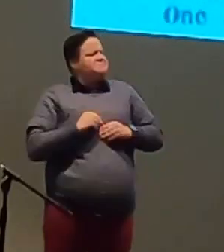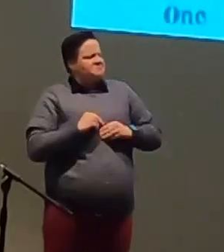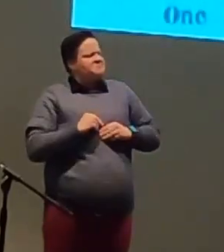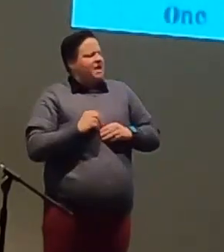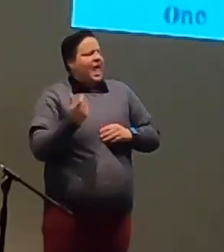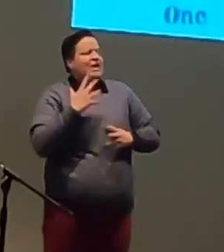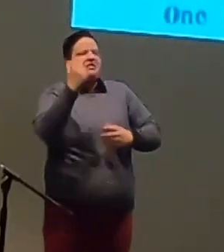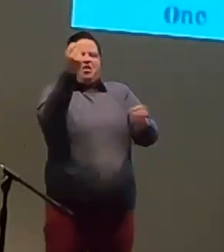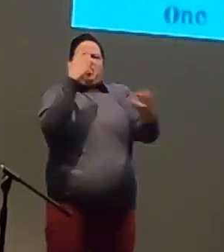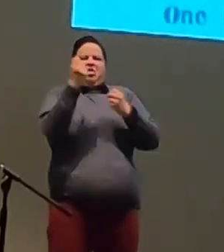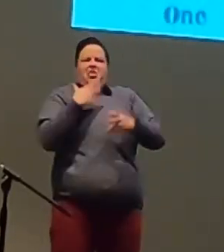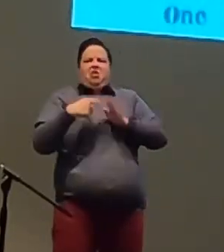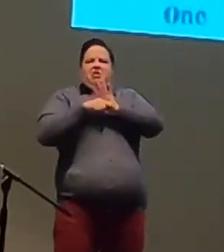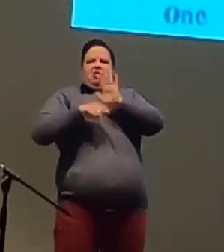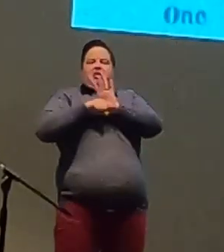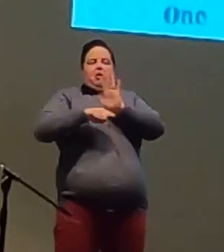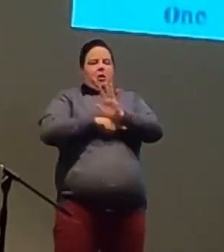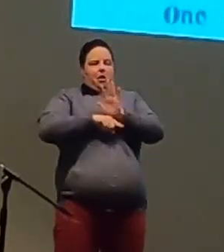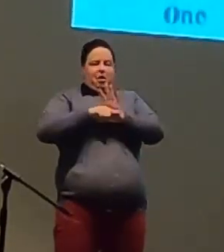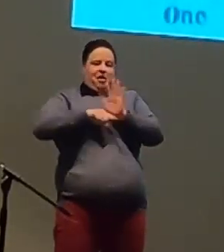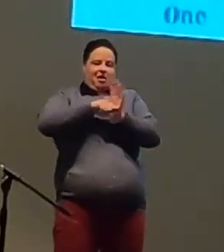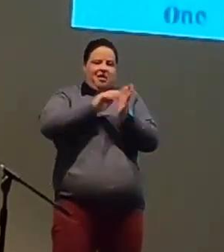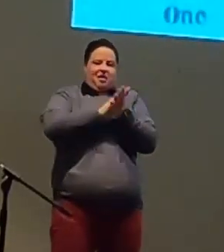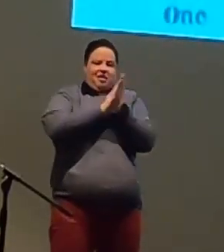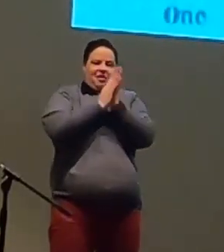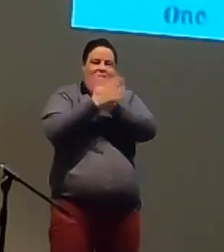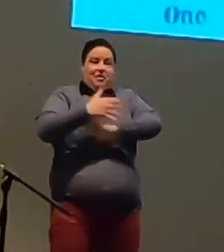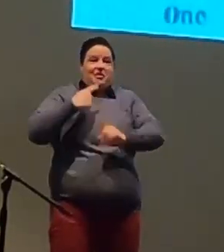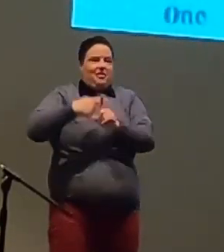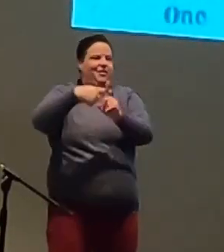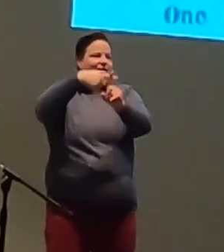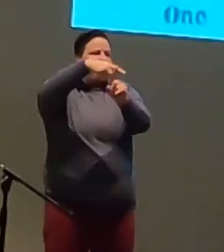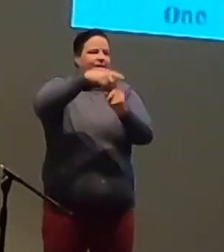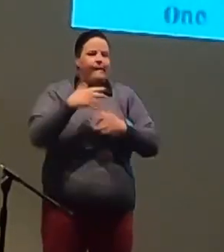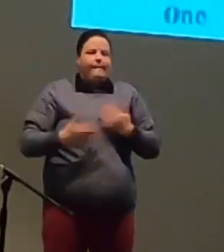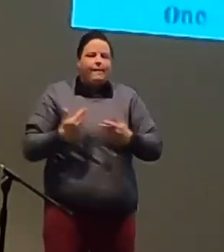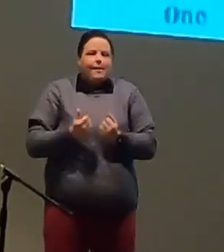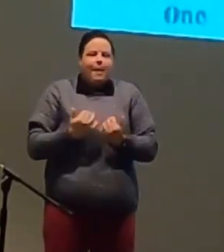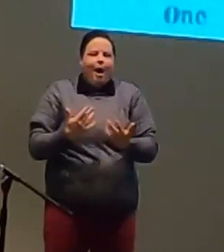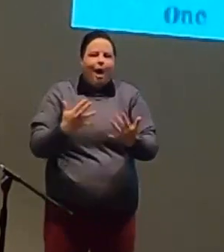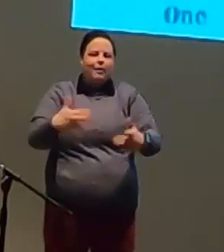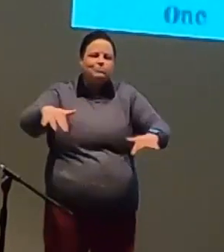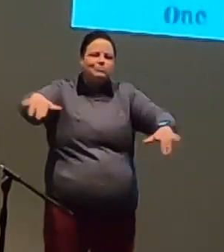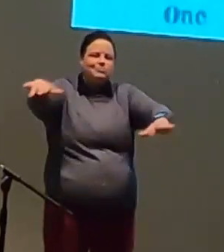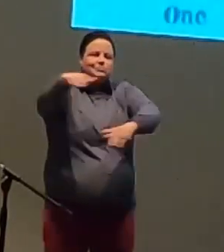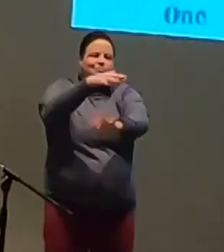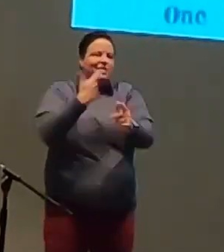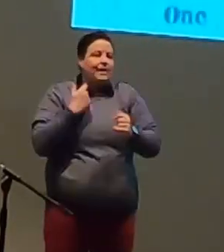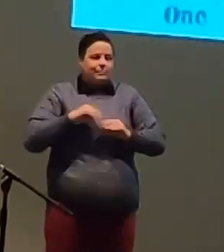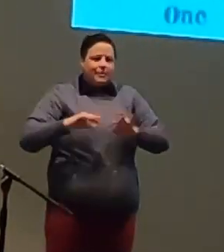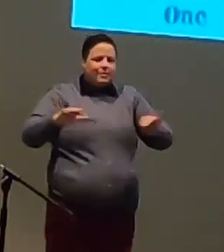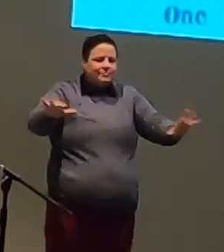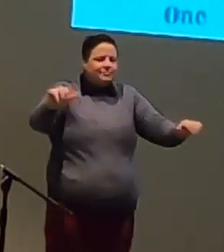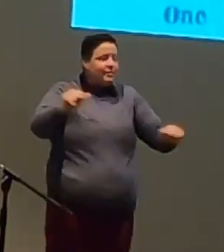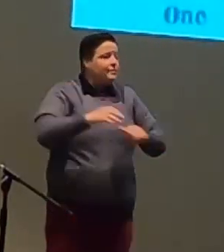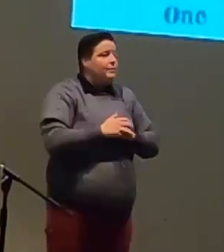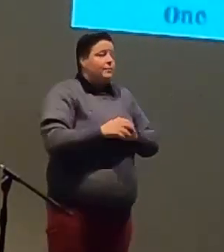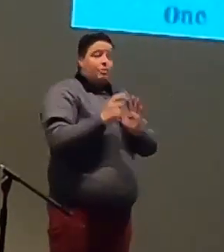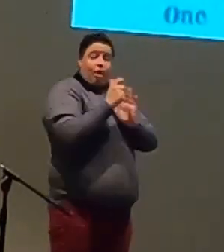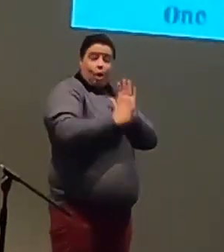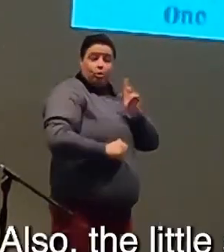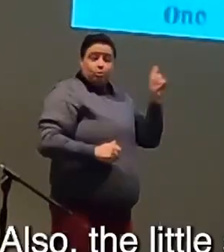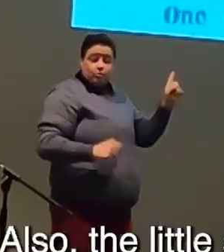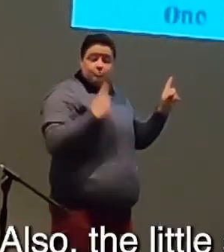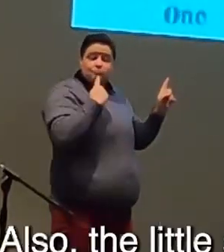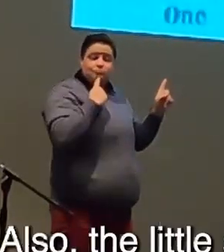them and sort of used that for fuel for their fire. In the article, the author says,